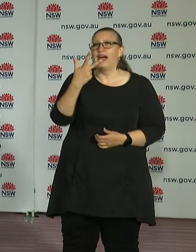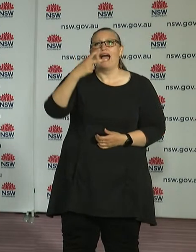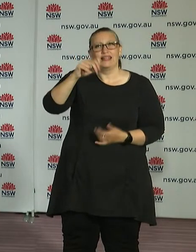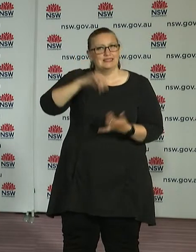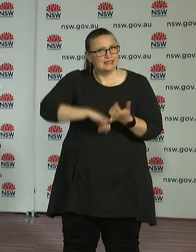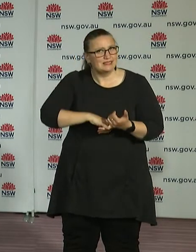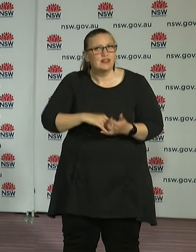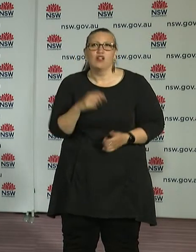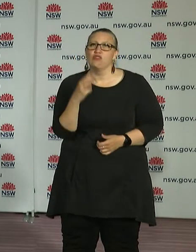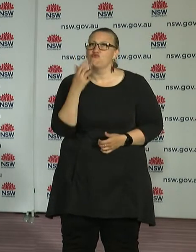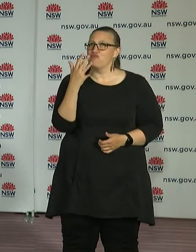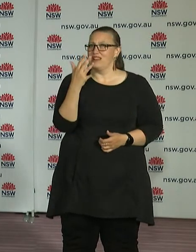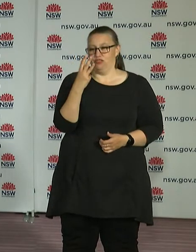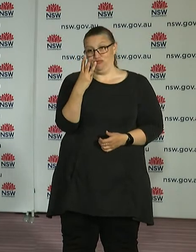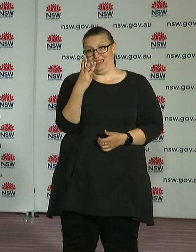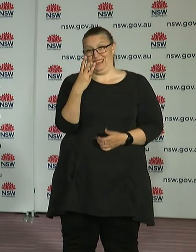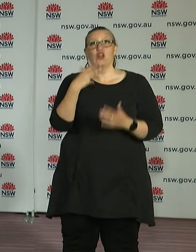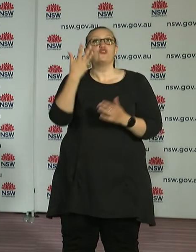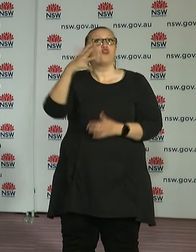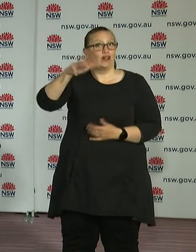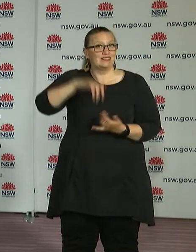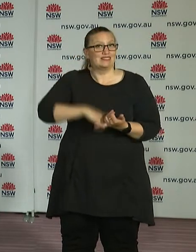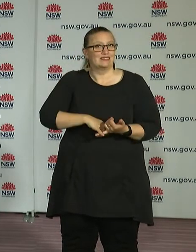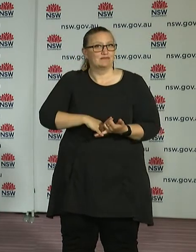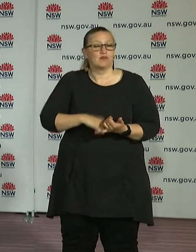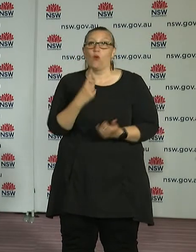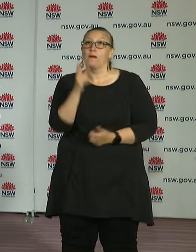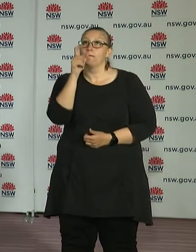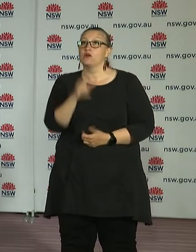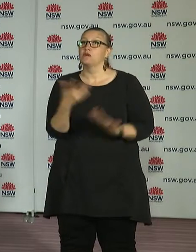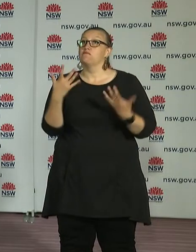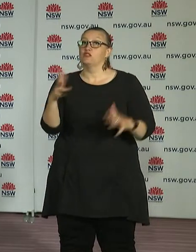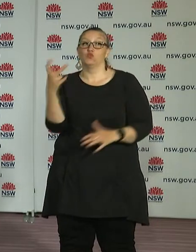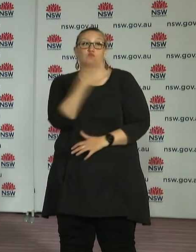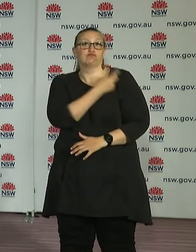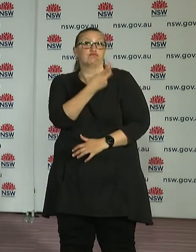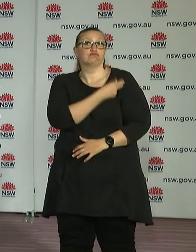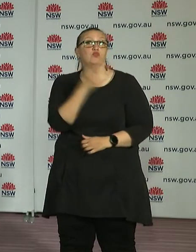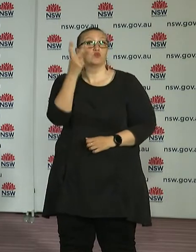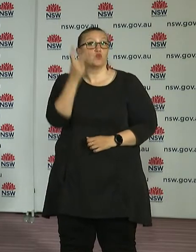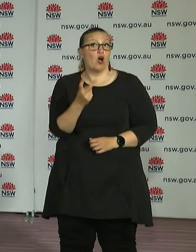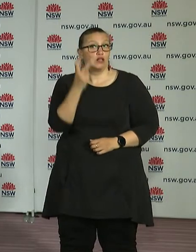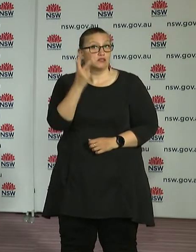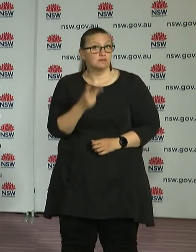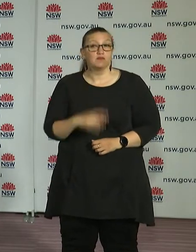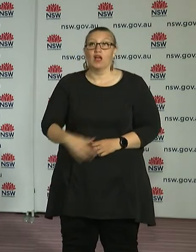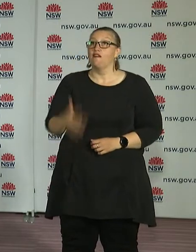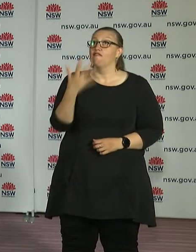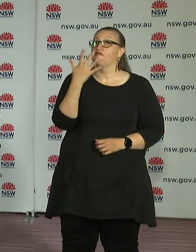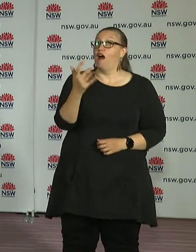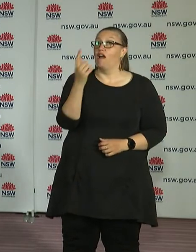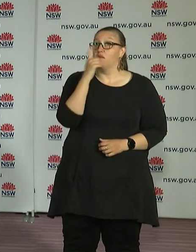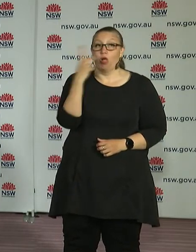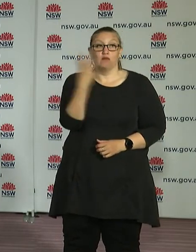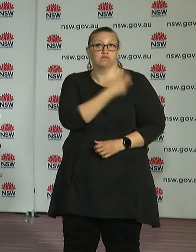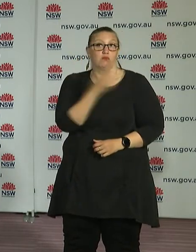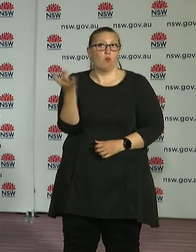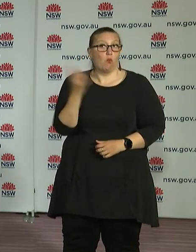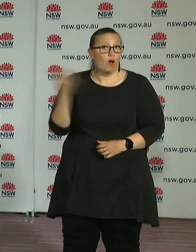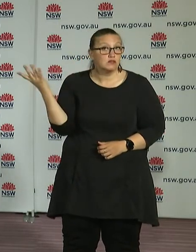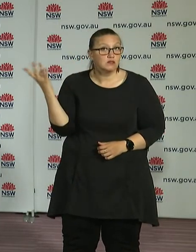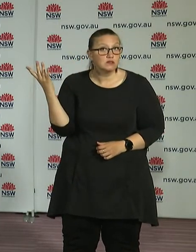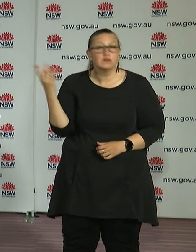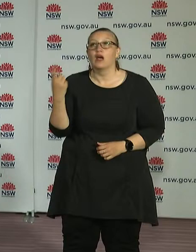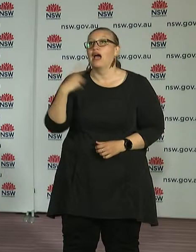were in their 90s. 1 person had received 2 doses of the COVID vaccine, 5 people had received 1 dose of the COVID